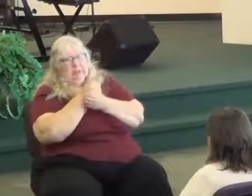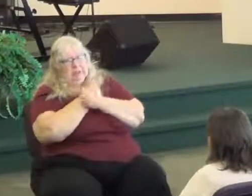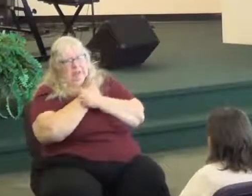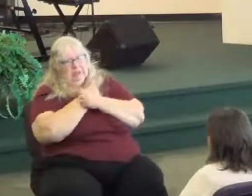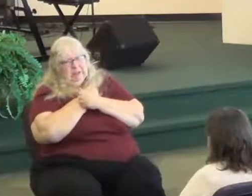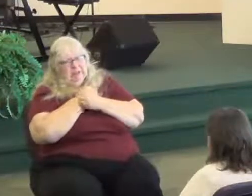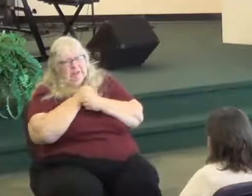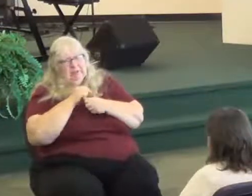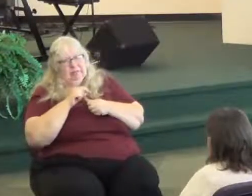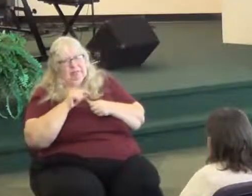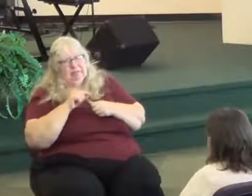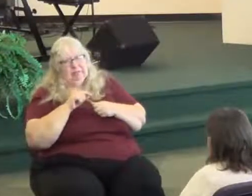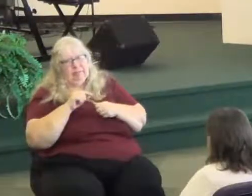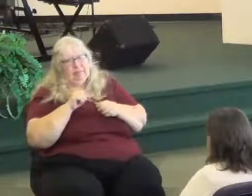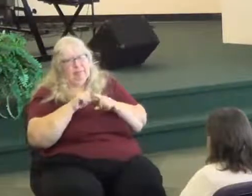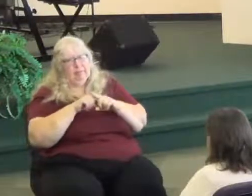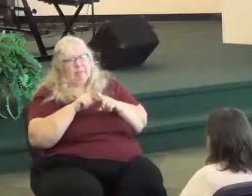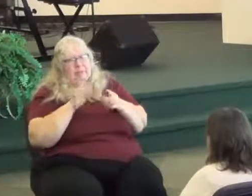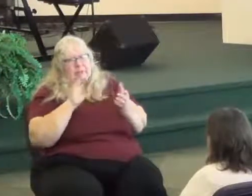comparison.